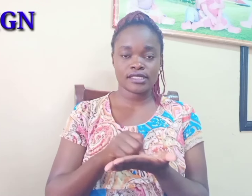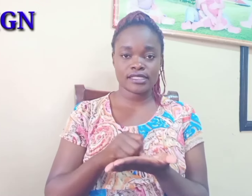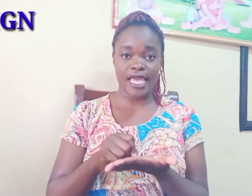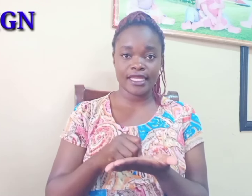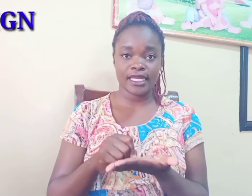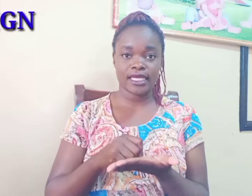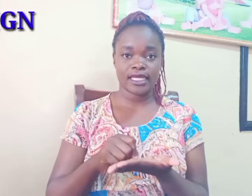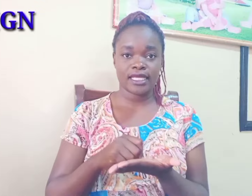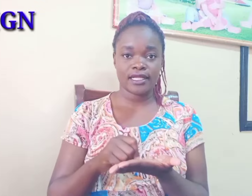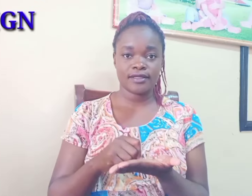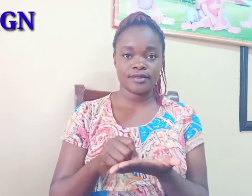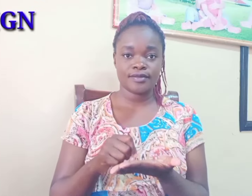Sign.